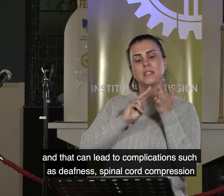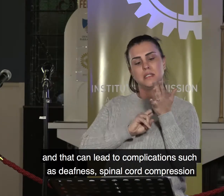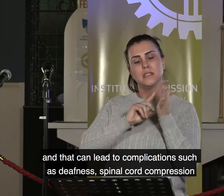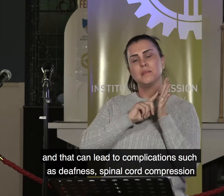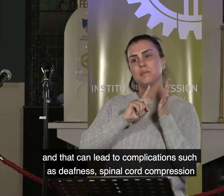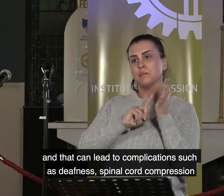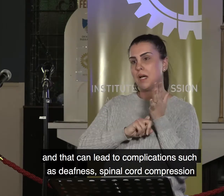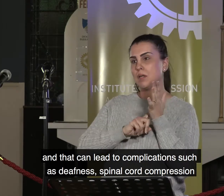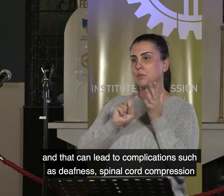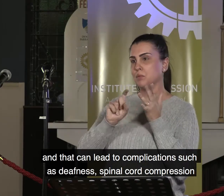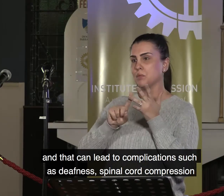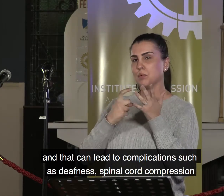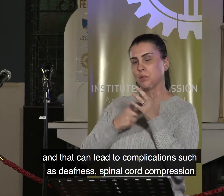spinal cord compression,